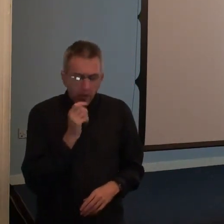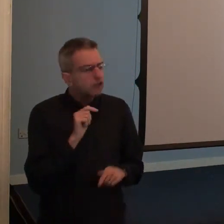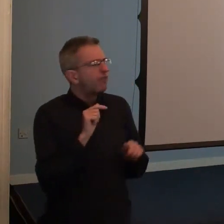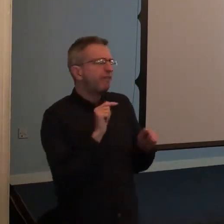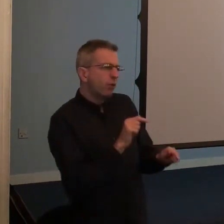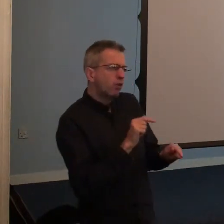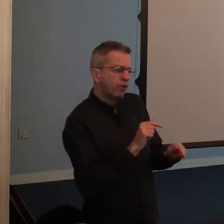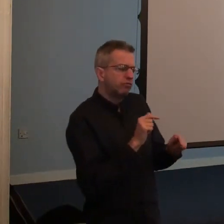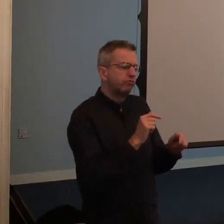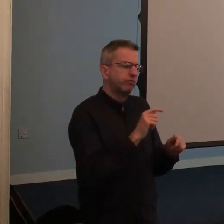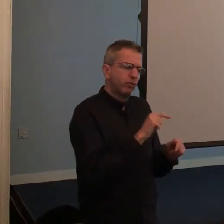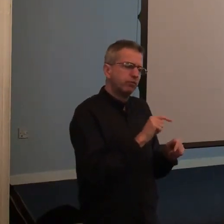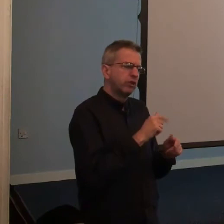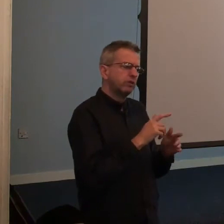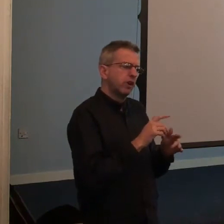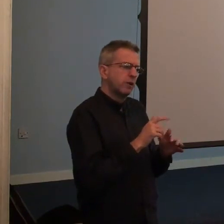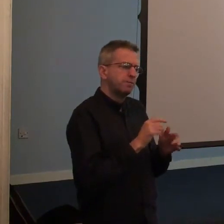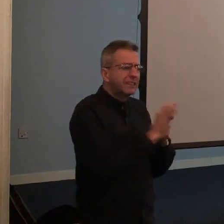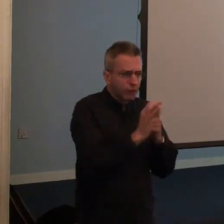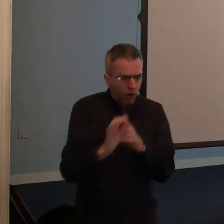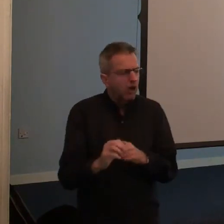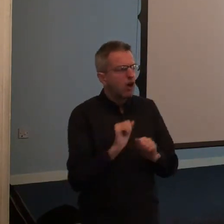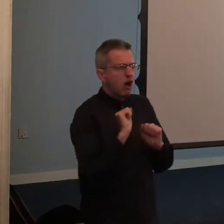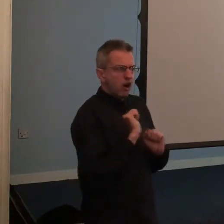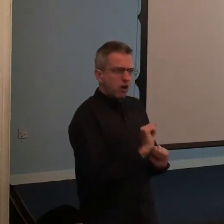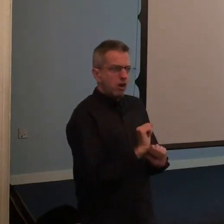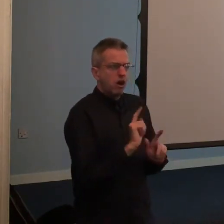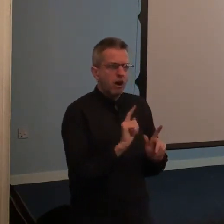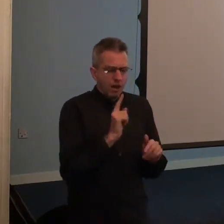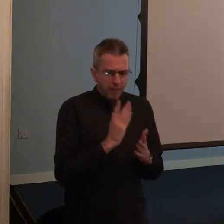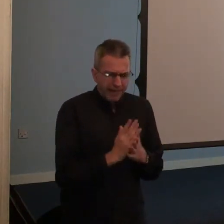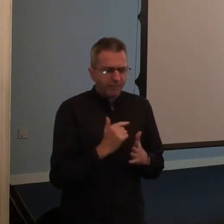And some of them wanted to distance themselves from it after learning that.